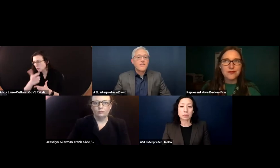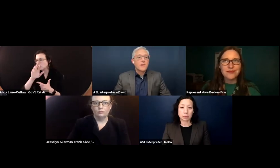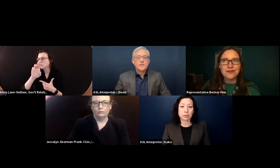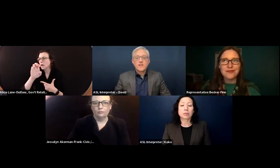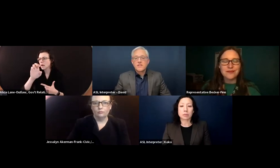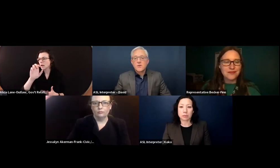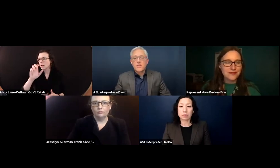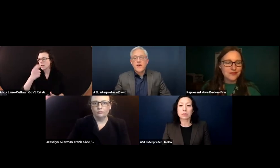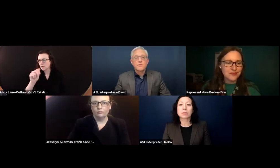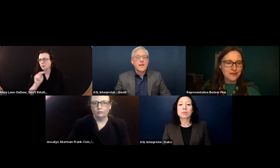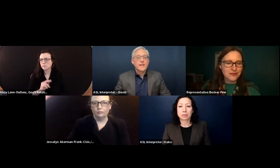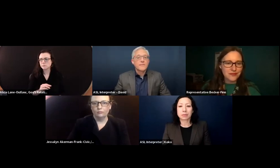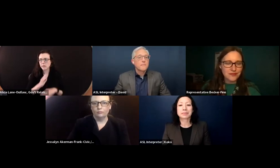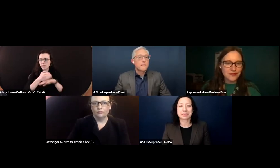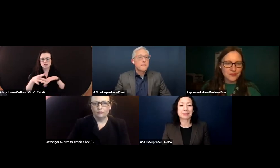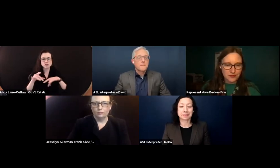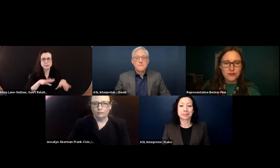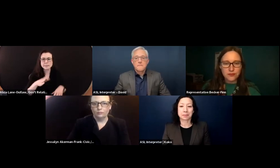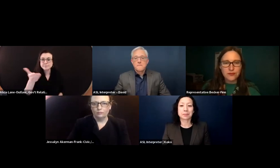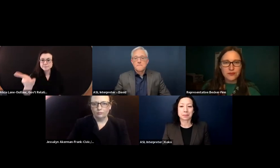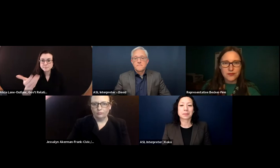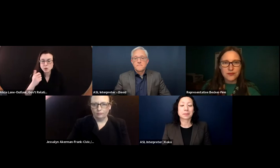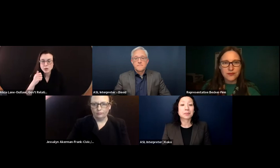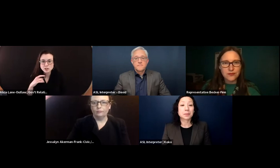then following Jesselyn, we'll have Reagan.